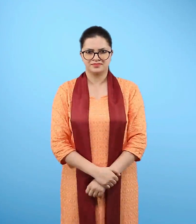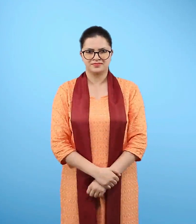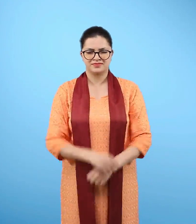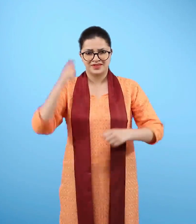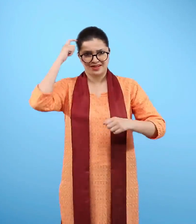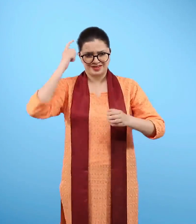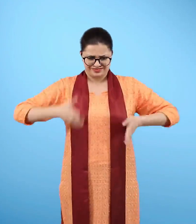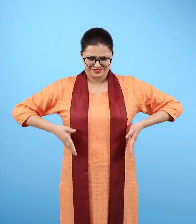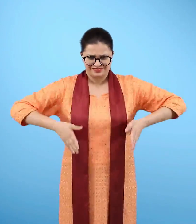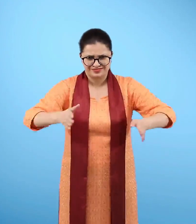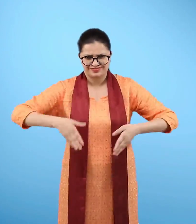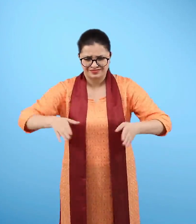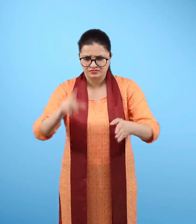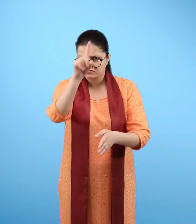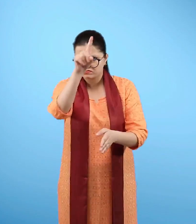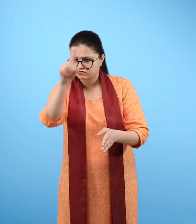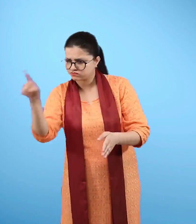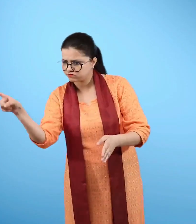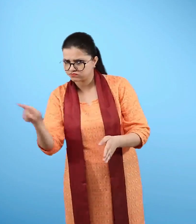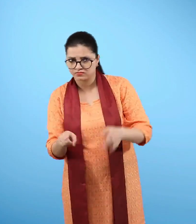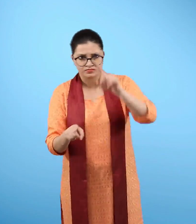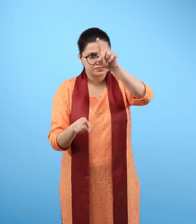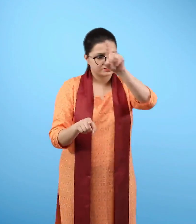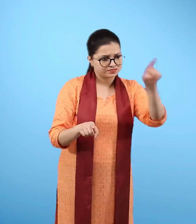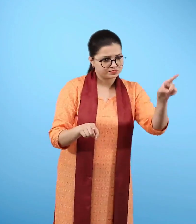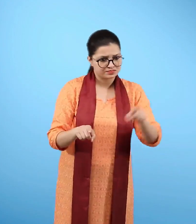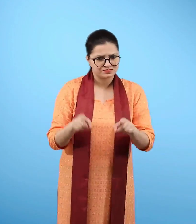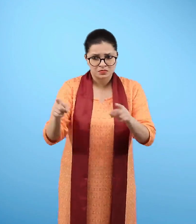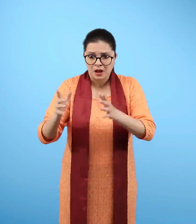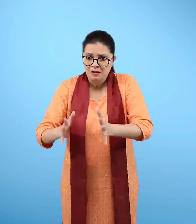Which of these roads make the biggest angle between them?